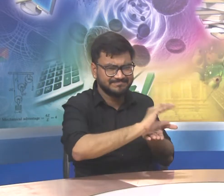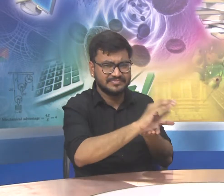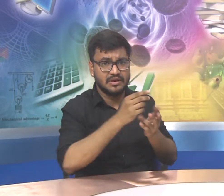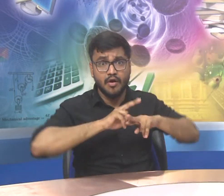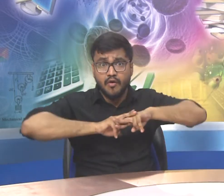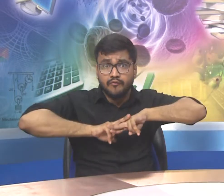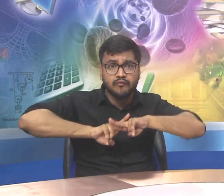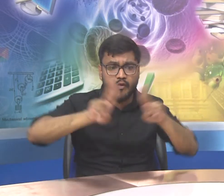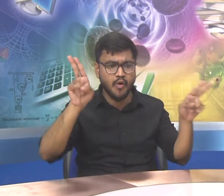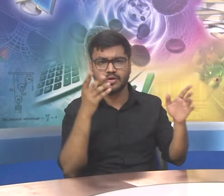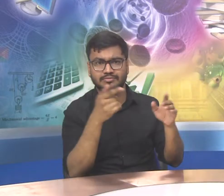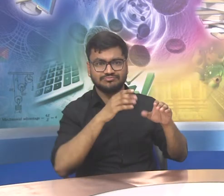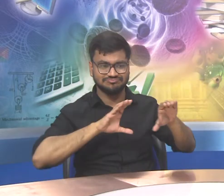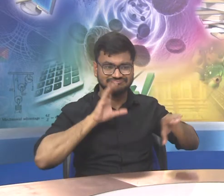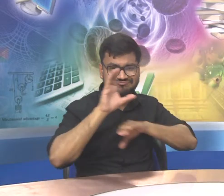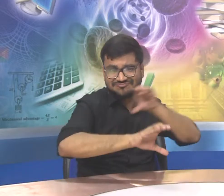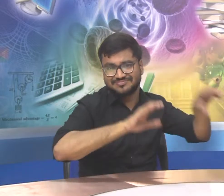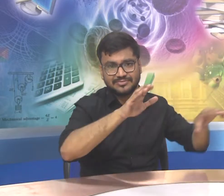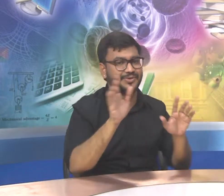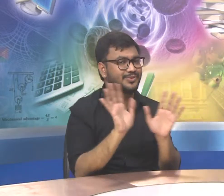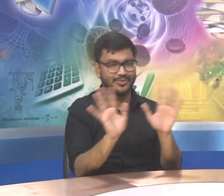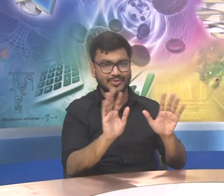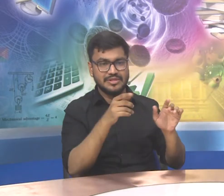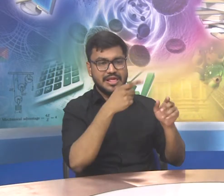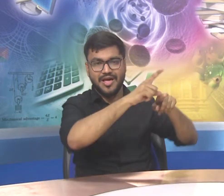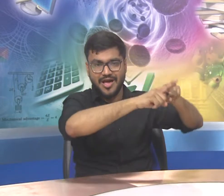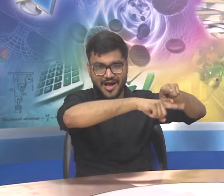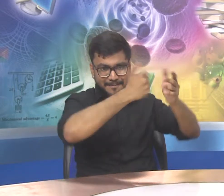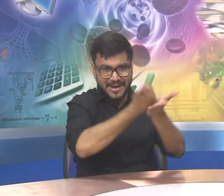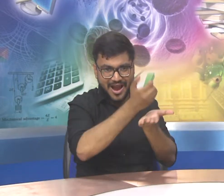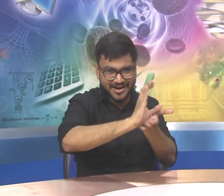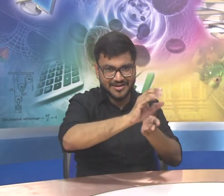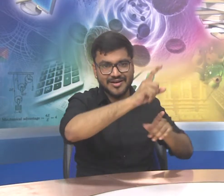and wants to save money for future needs,